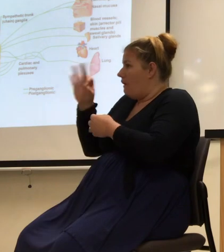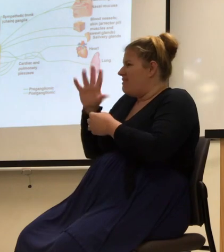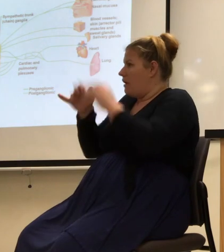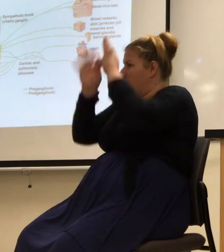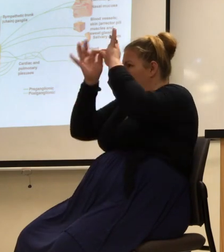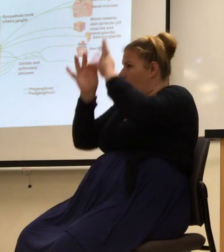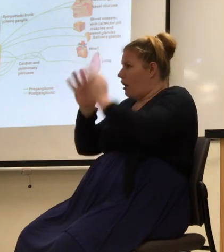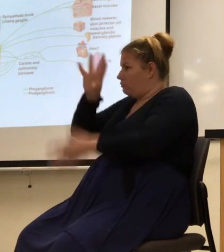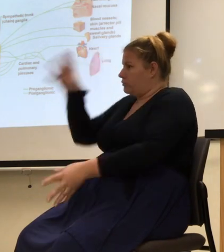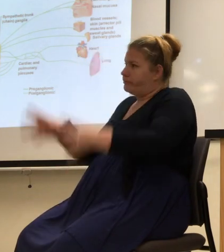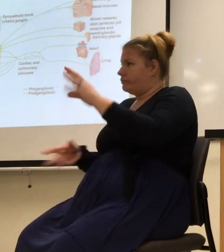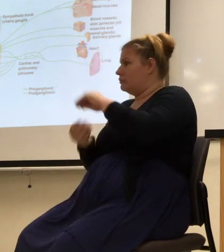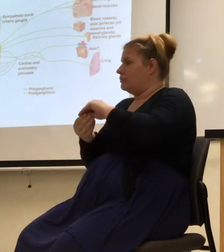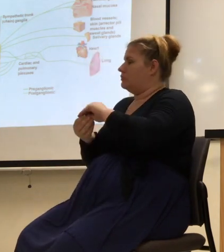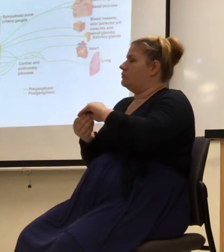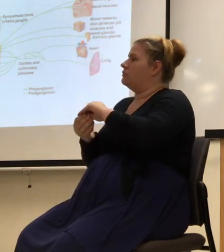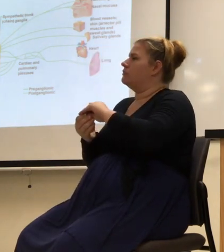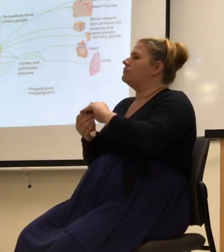a sympathetic